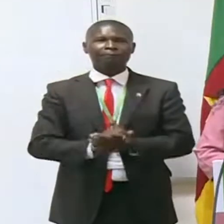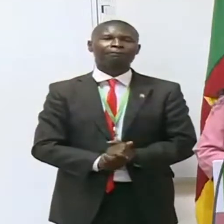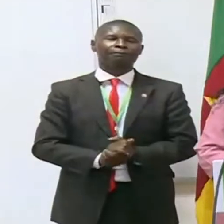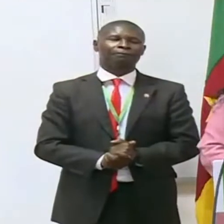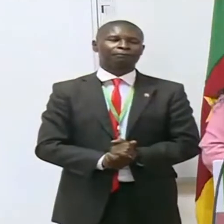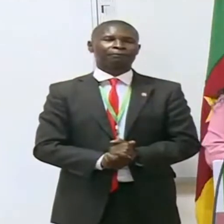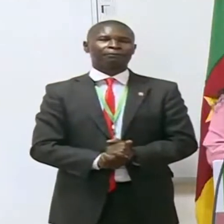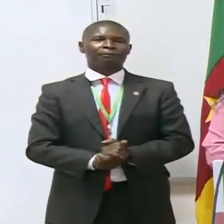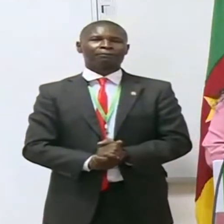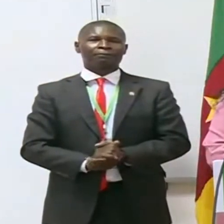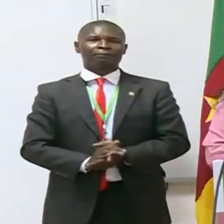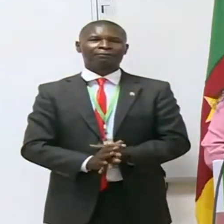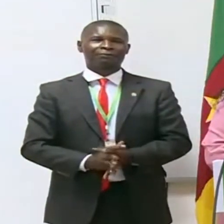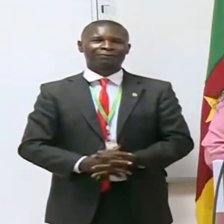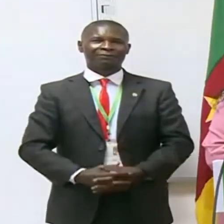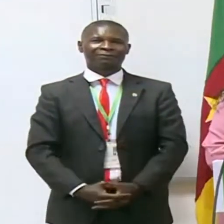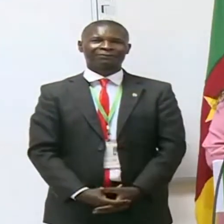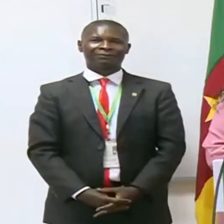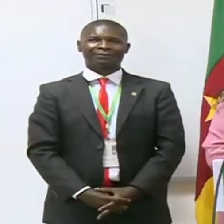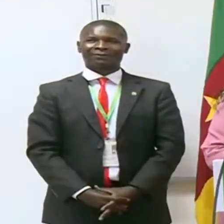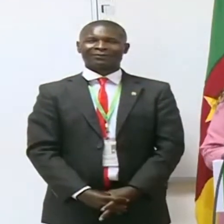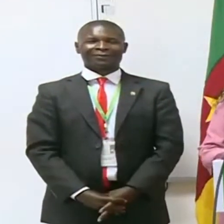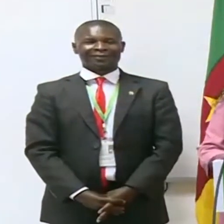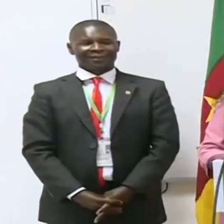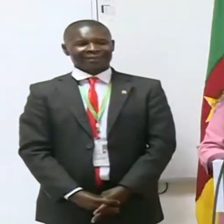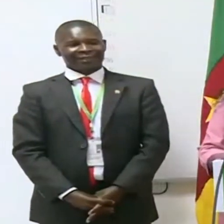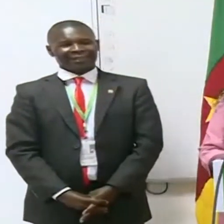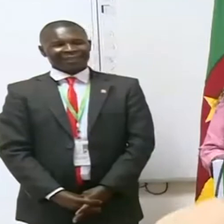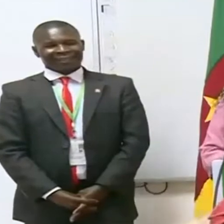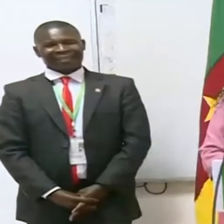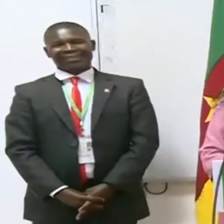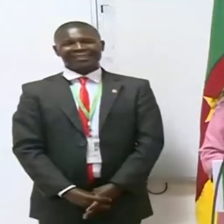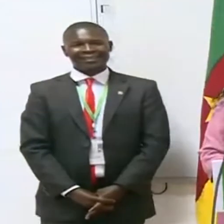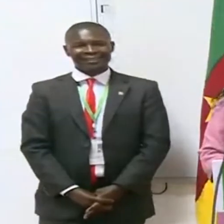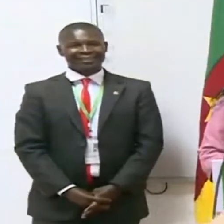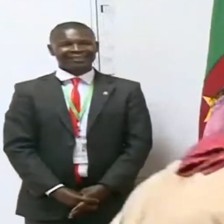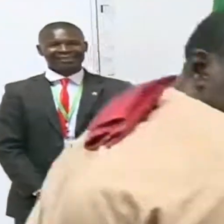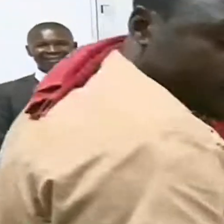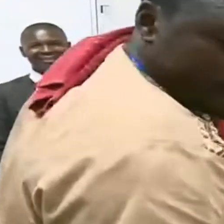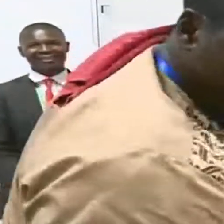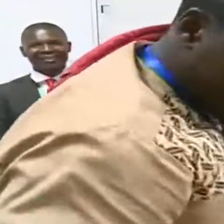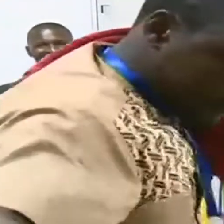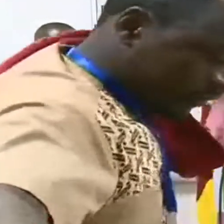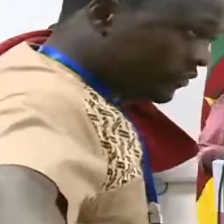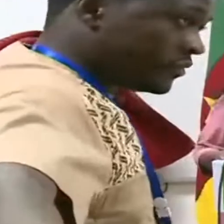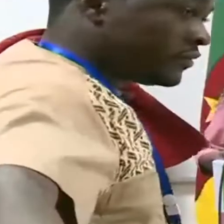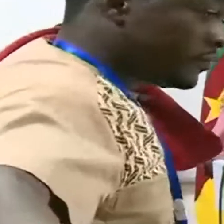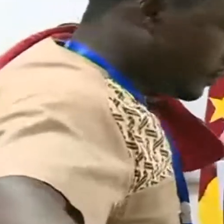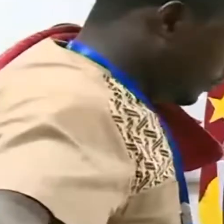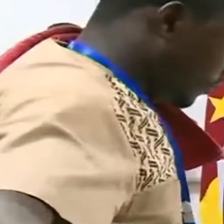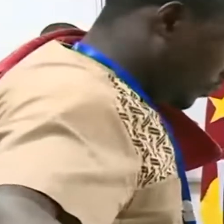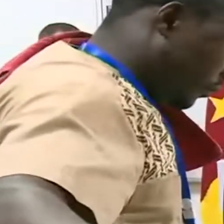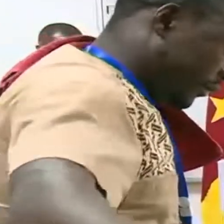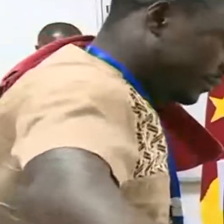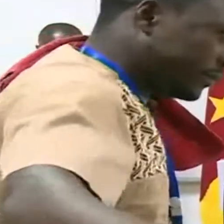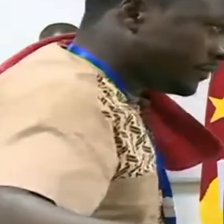the population in real time on the evolution of the situation in all transparency under the